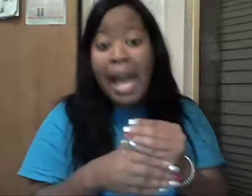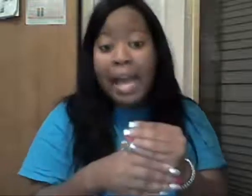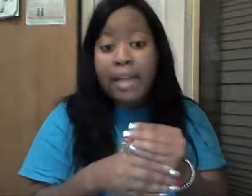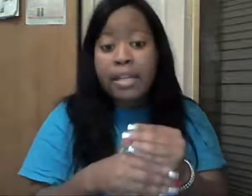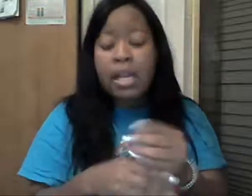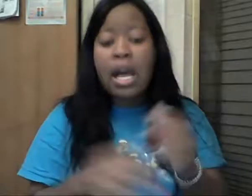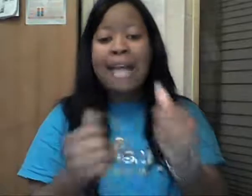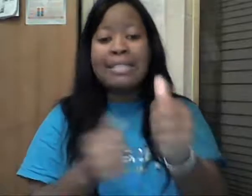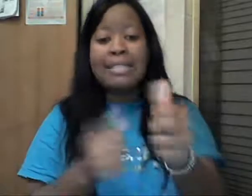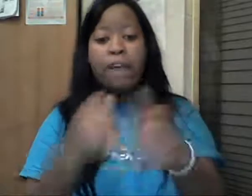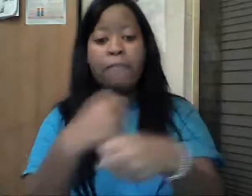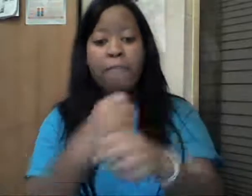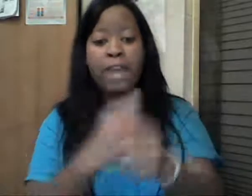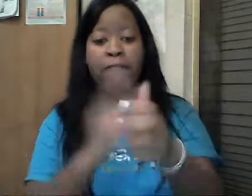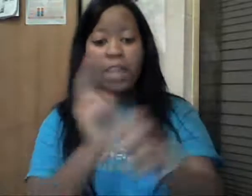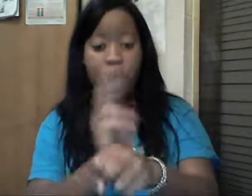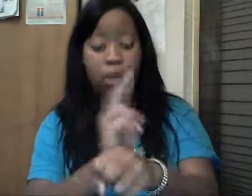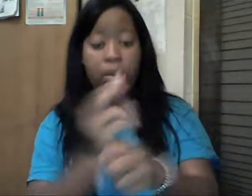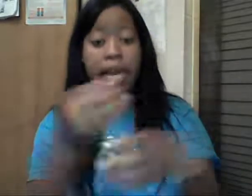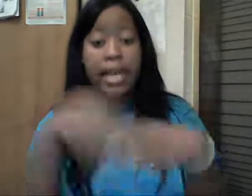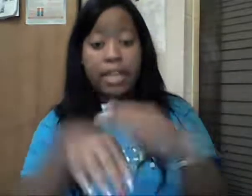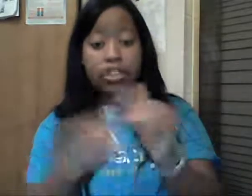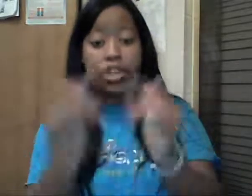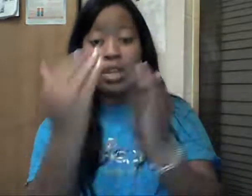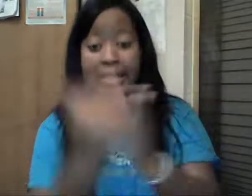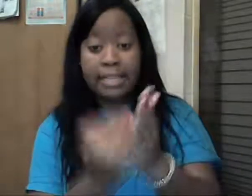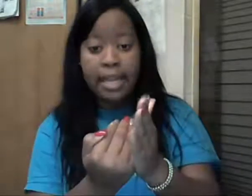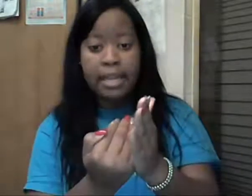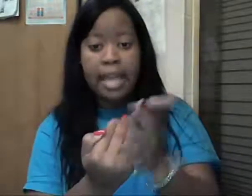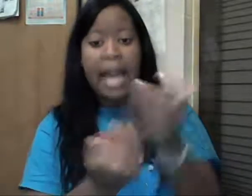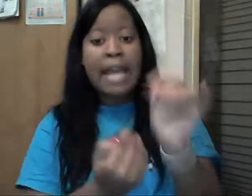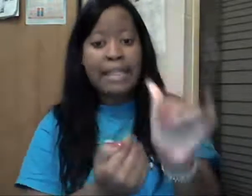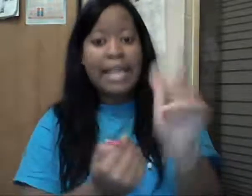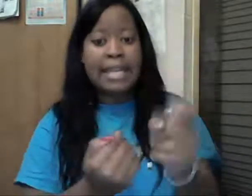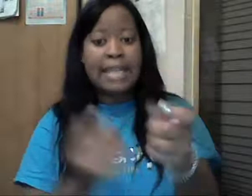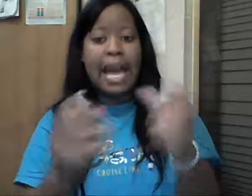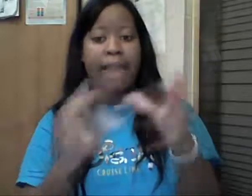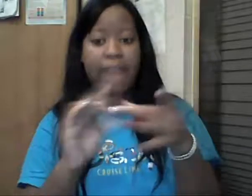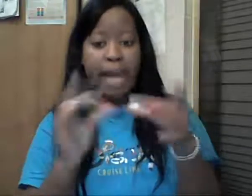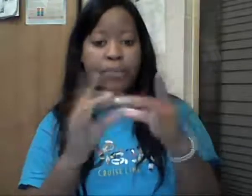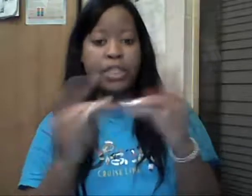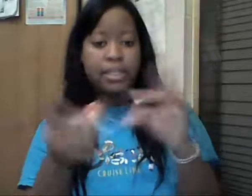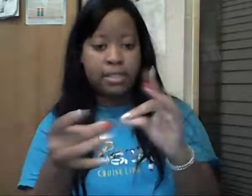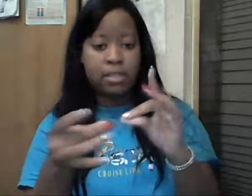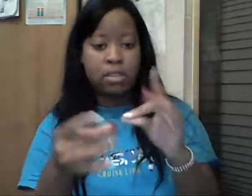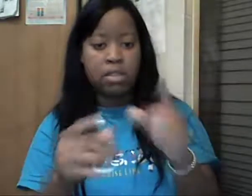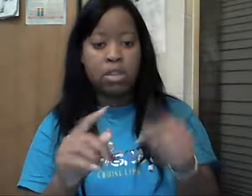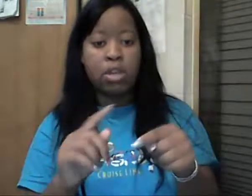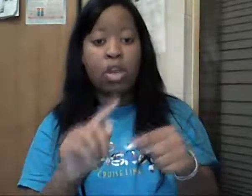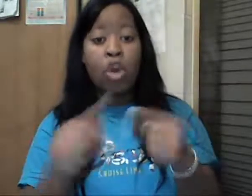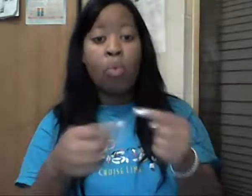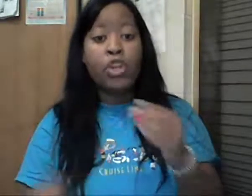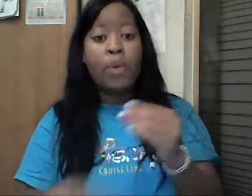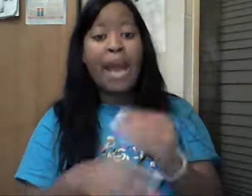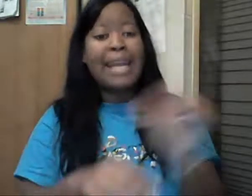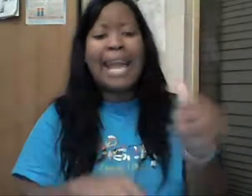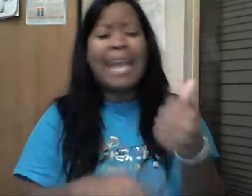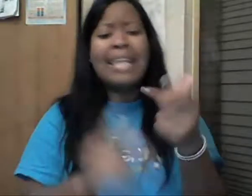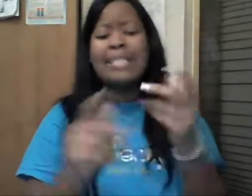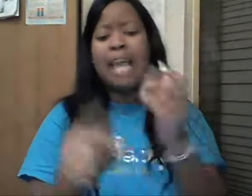add a self-made video into your lesson, they need to have captions. When you add any type